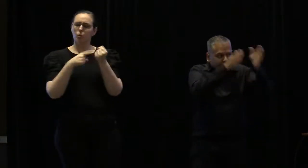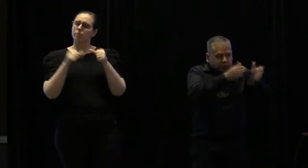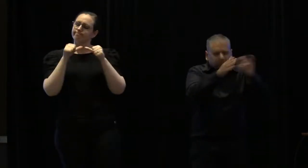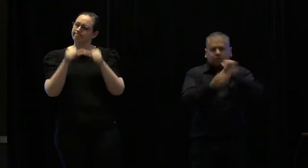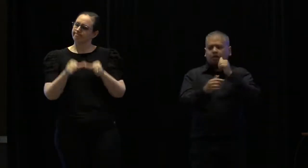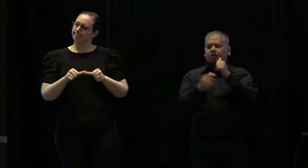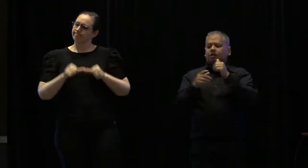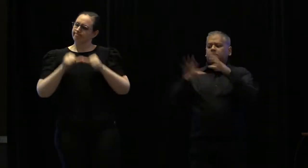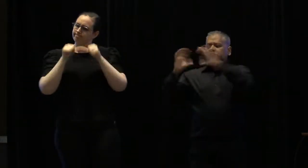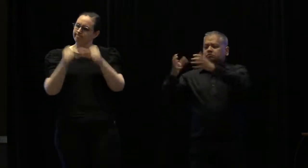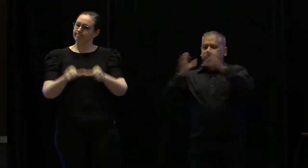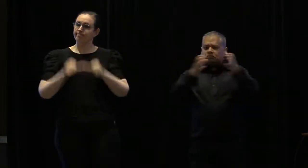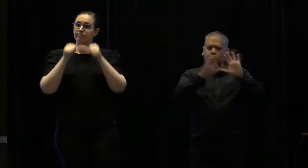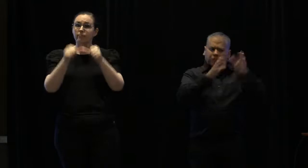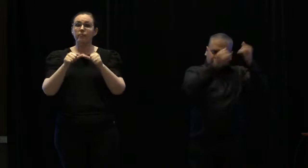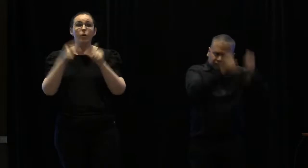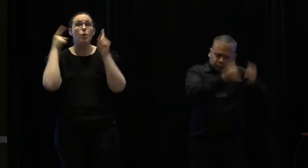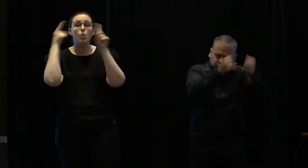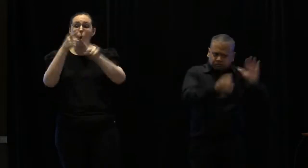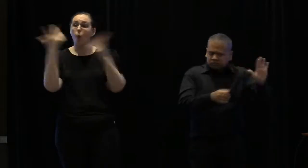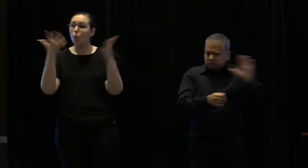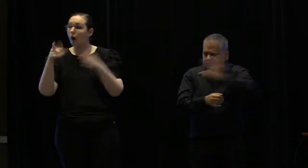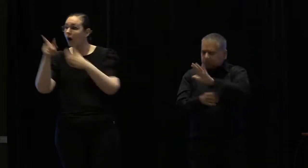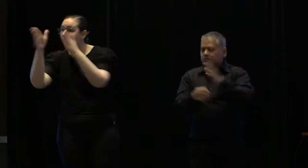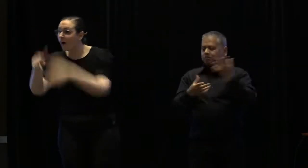community, supporting one another.